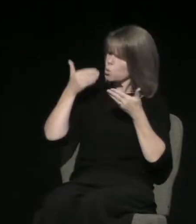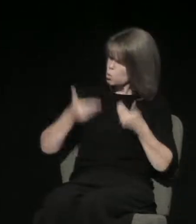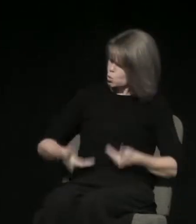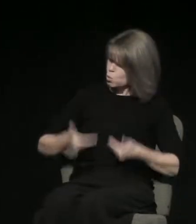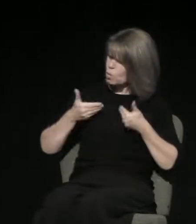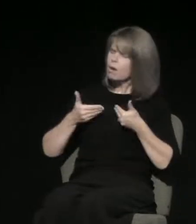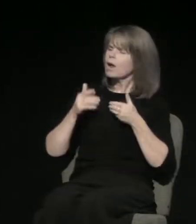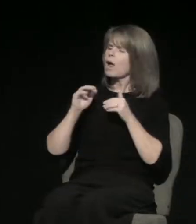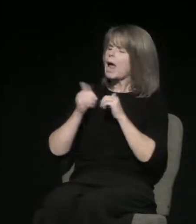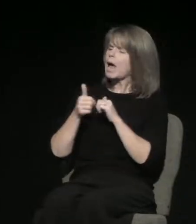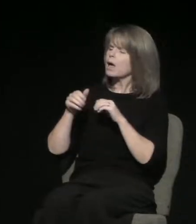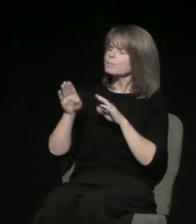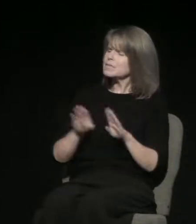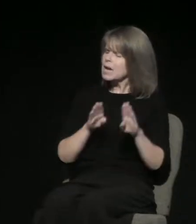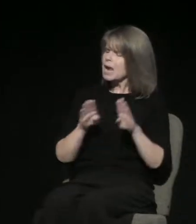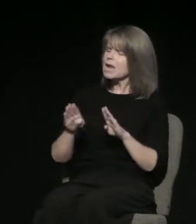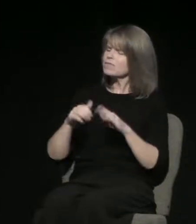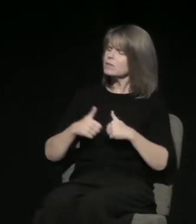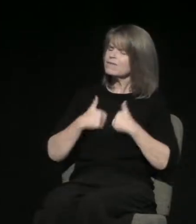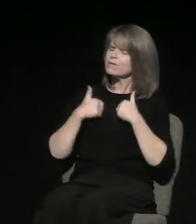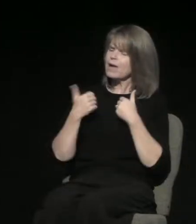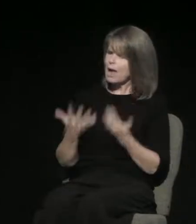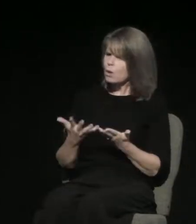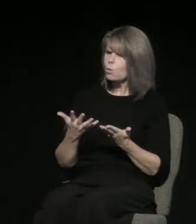And how we are Supposed to live